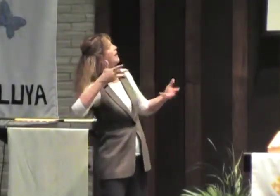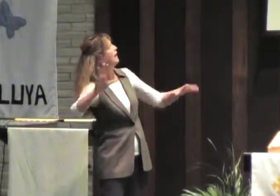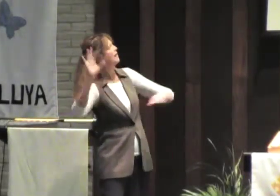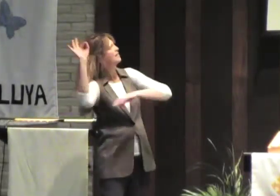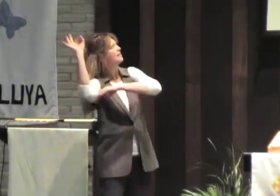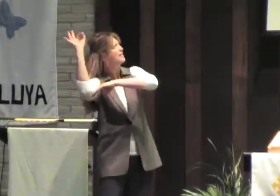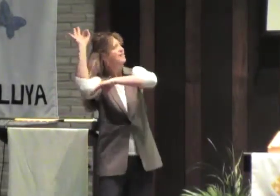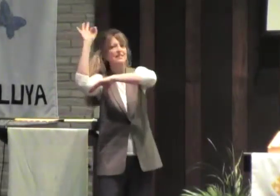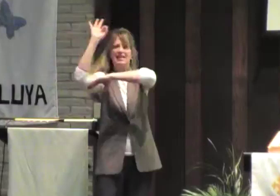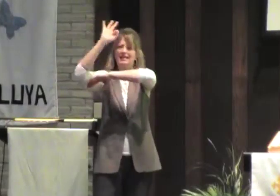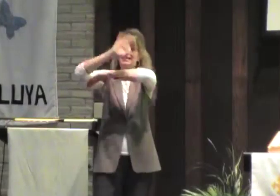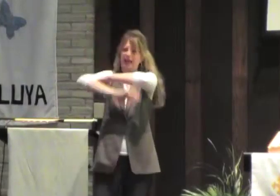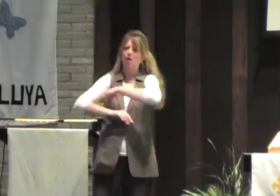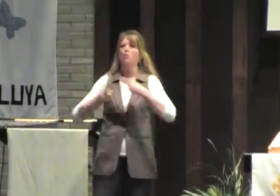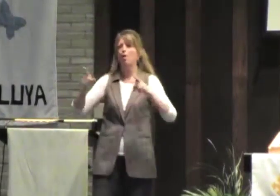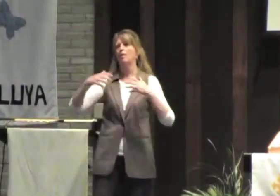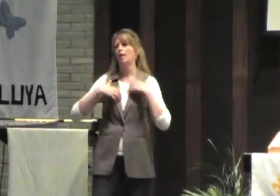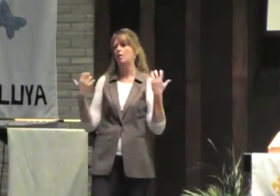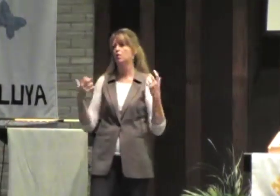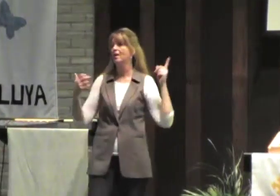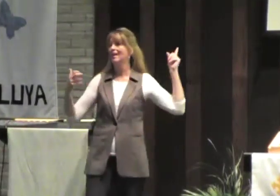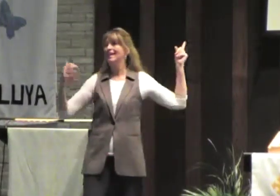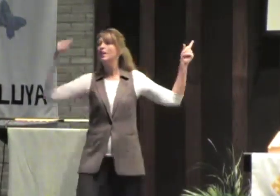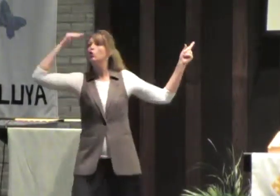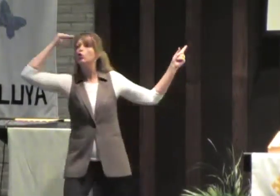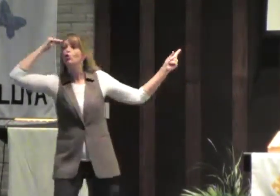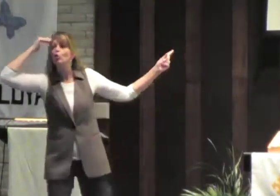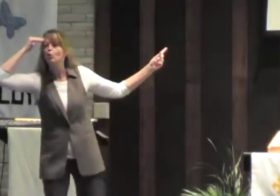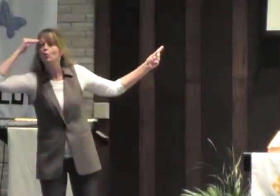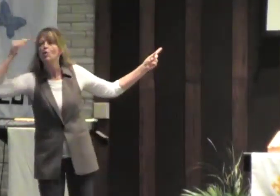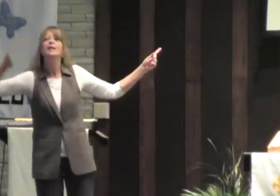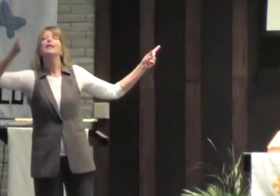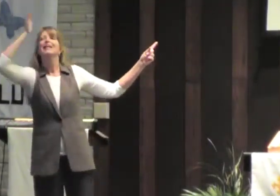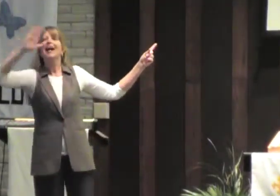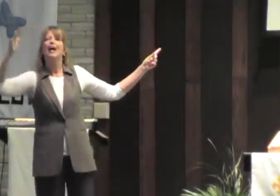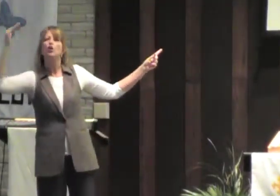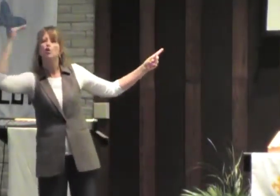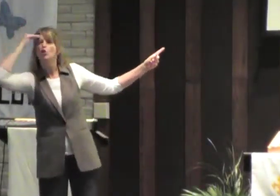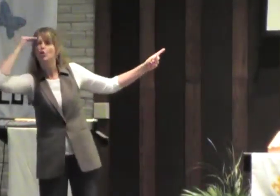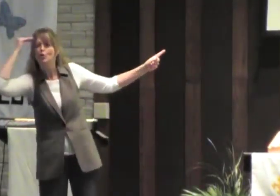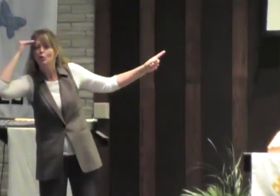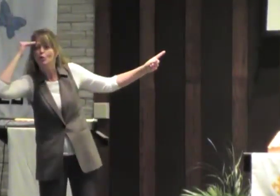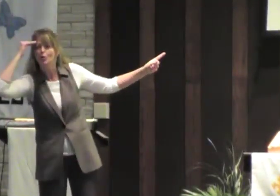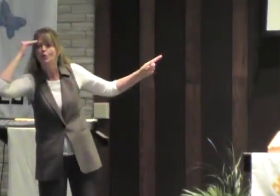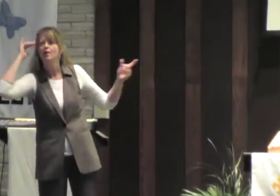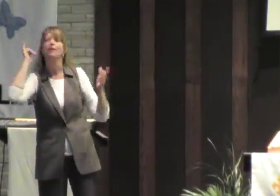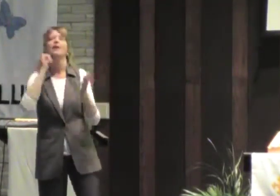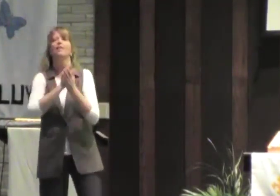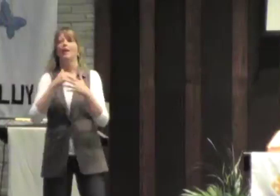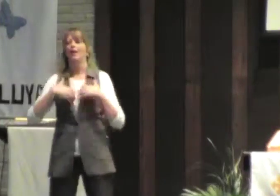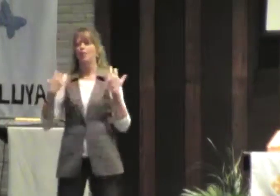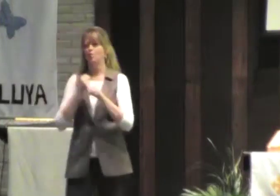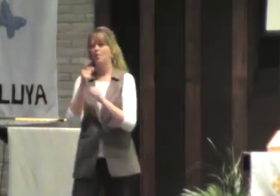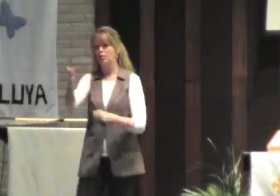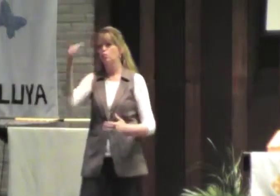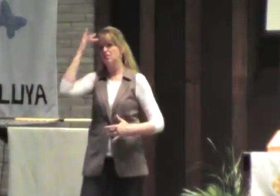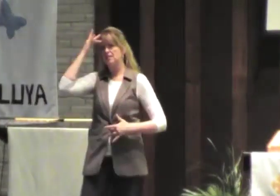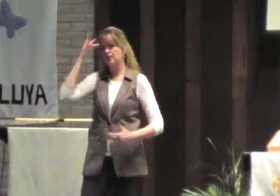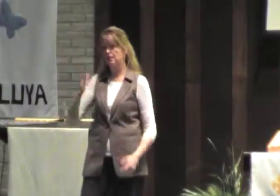In your anger, do not sin. Do not let the sun go down while you are still angry. God knew that anger would